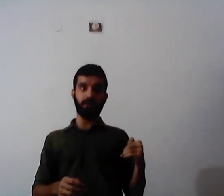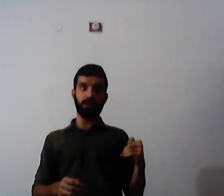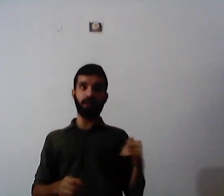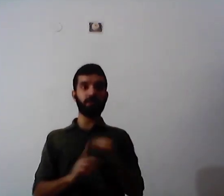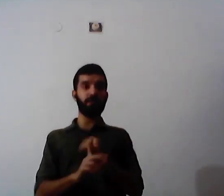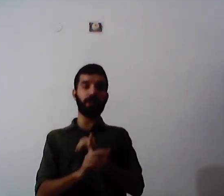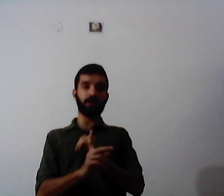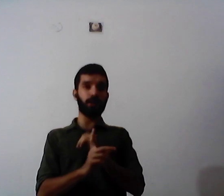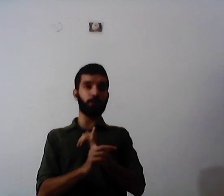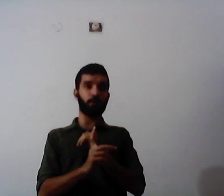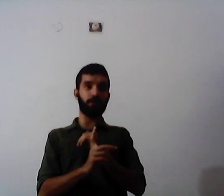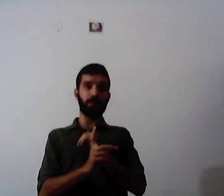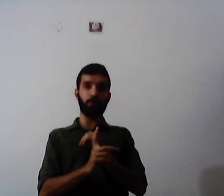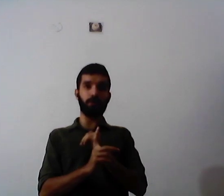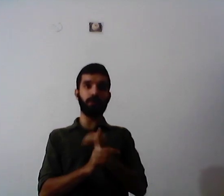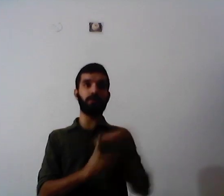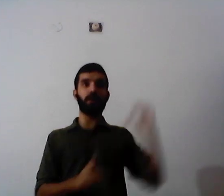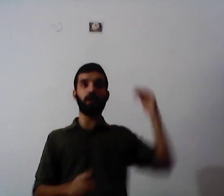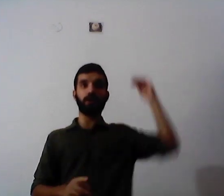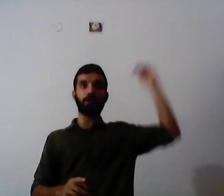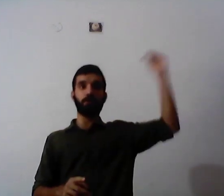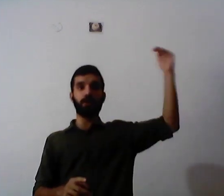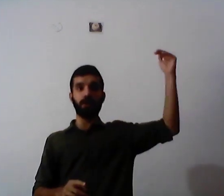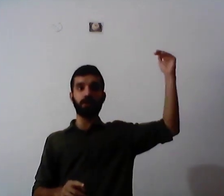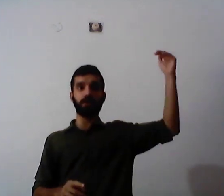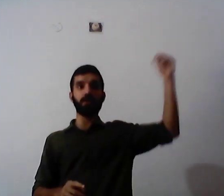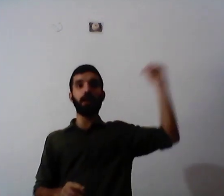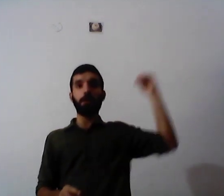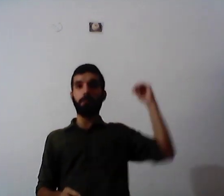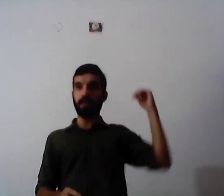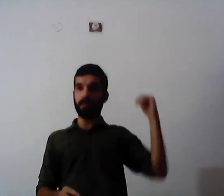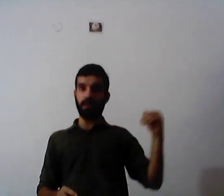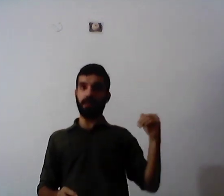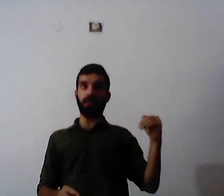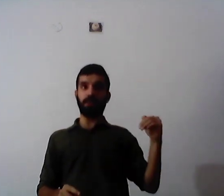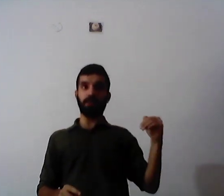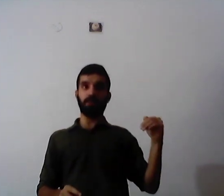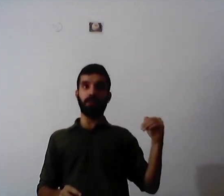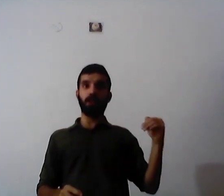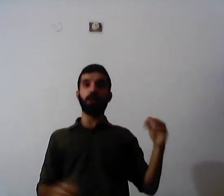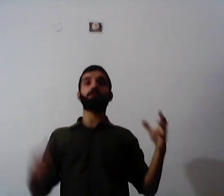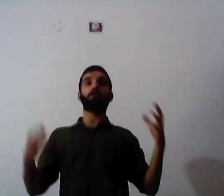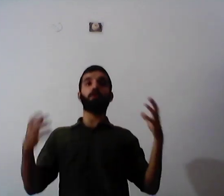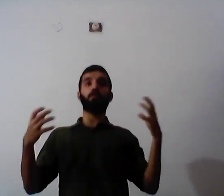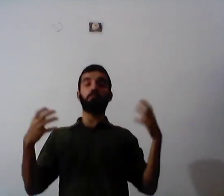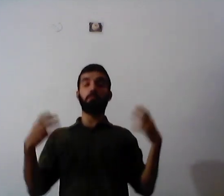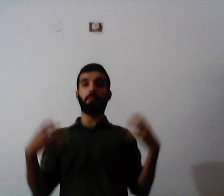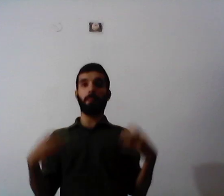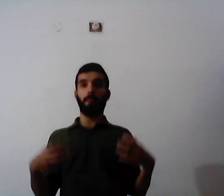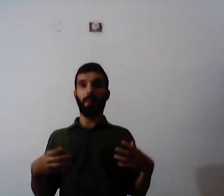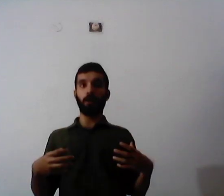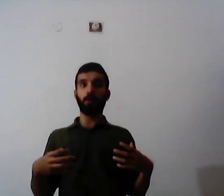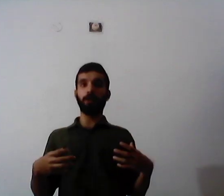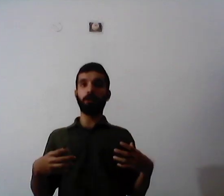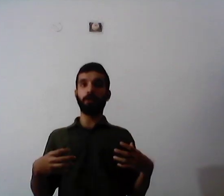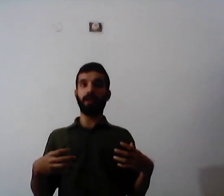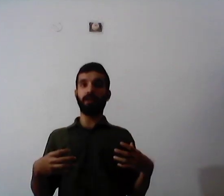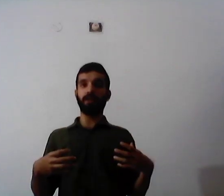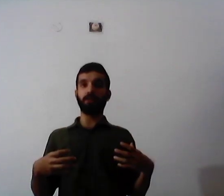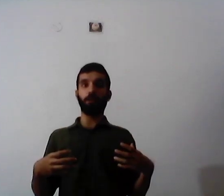is a fact that you already know, right? When altitude increases, pressure decreases. So according to Henry's law,